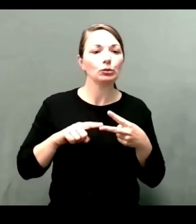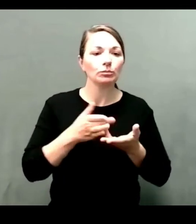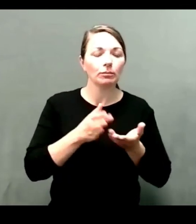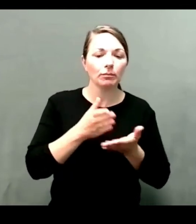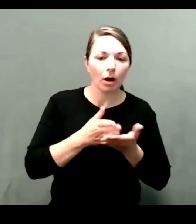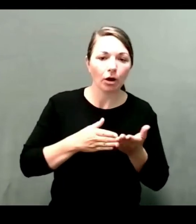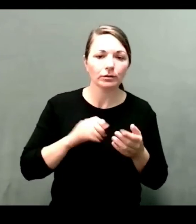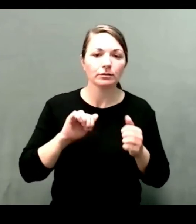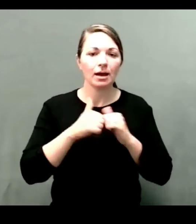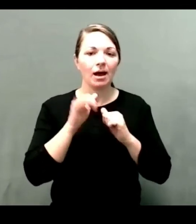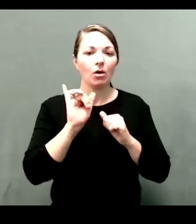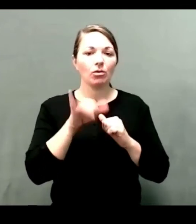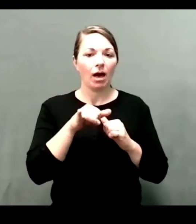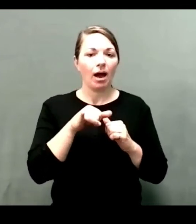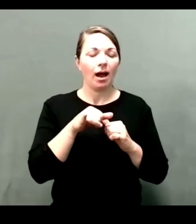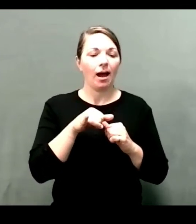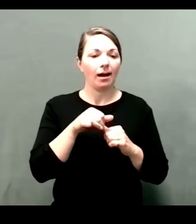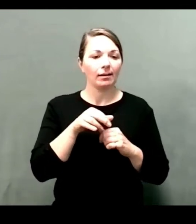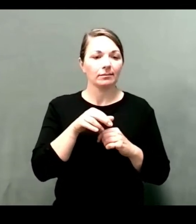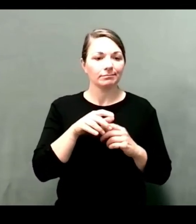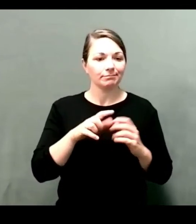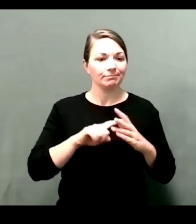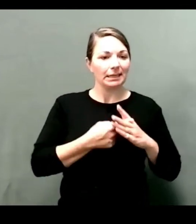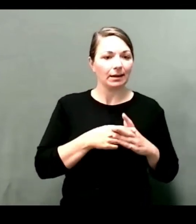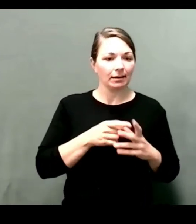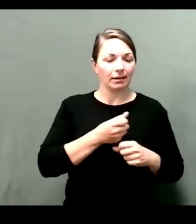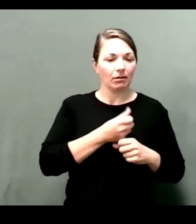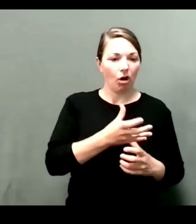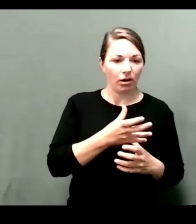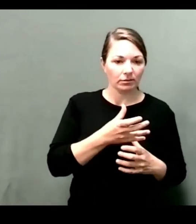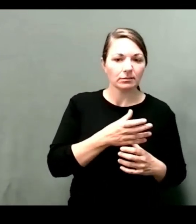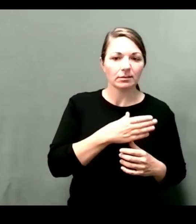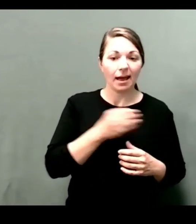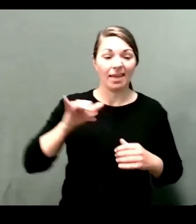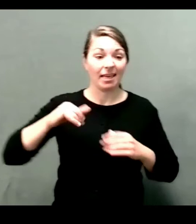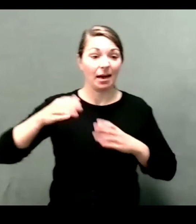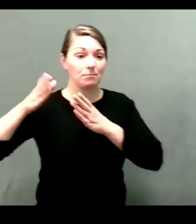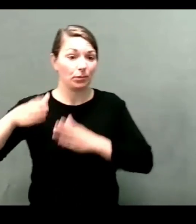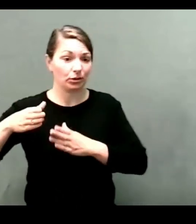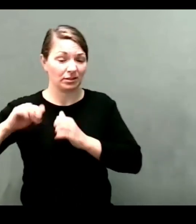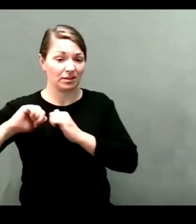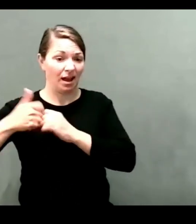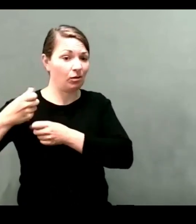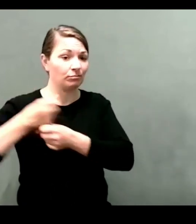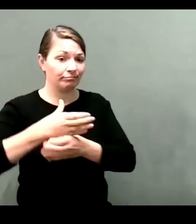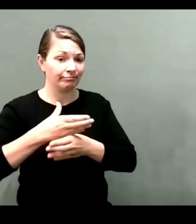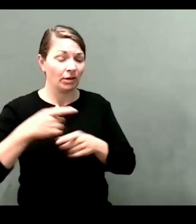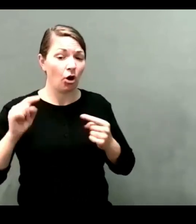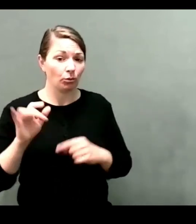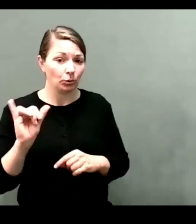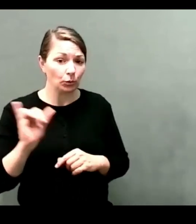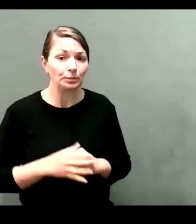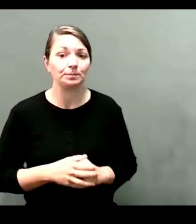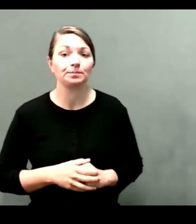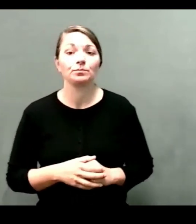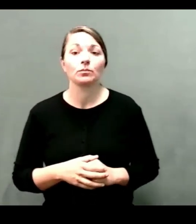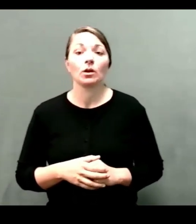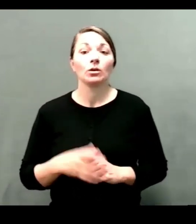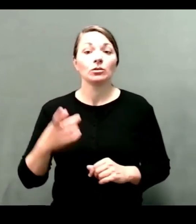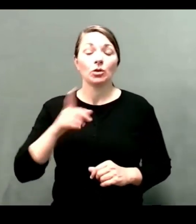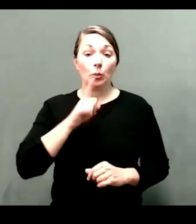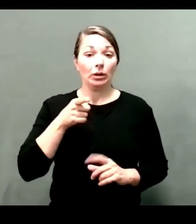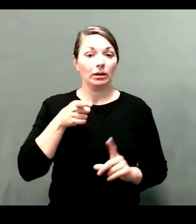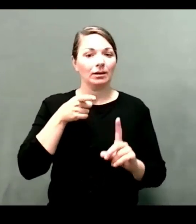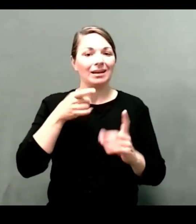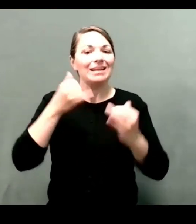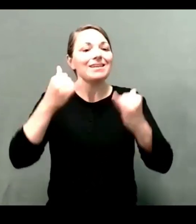for the behaviors? And then how did the person who caused the harm utilize oppression? So here we are going to ask you to come back to thinking about your